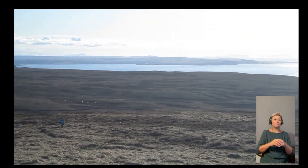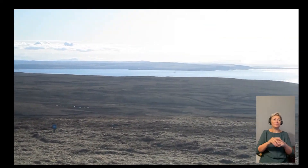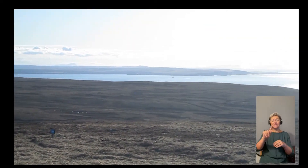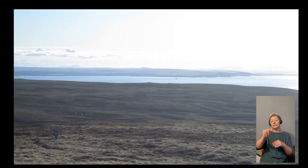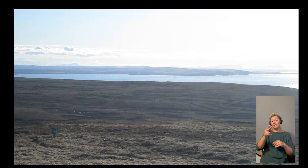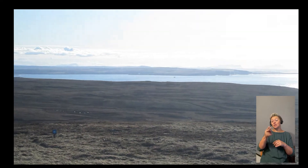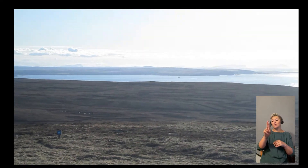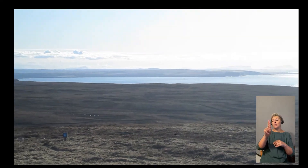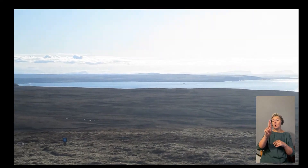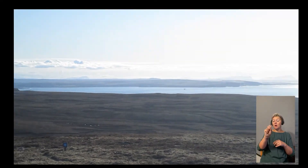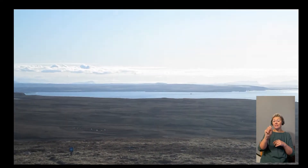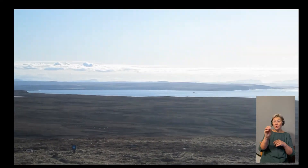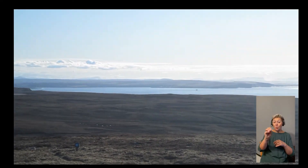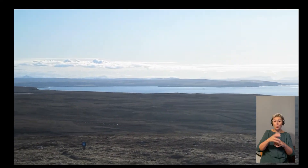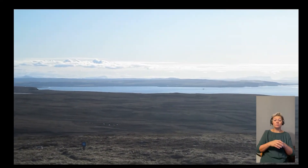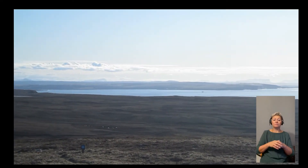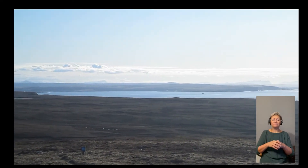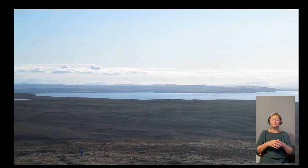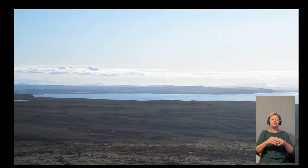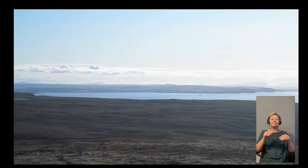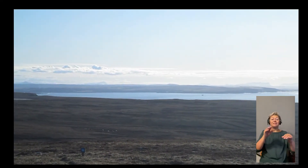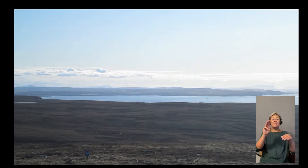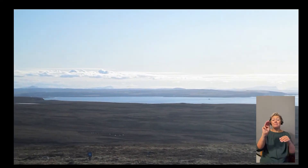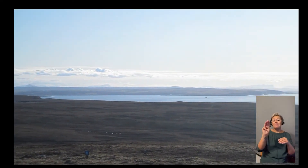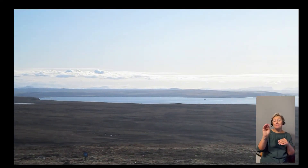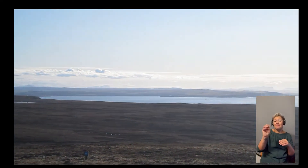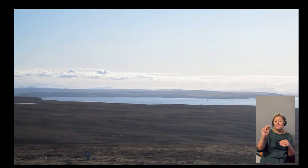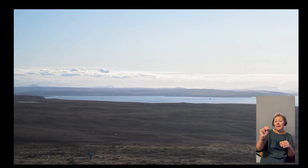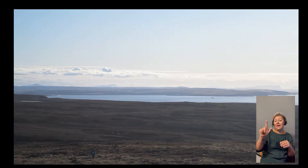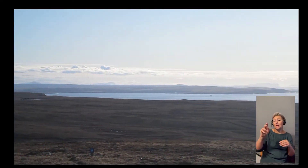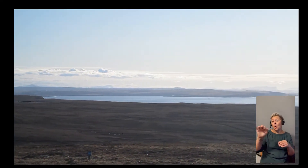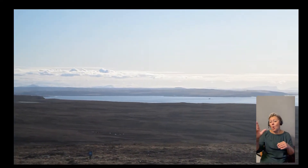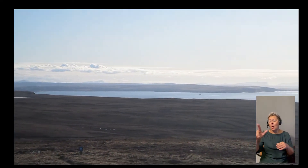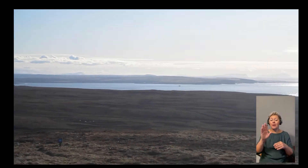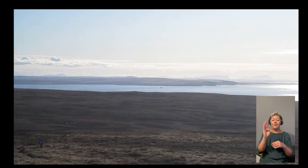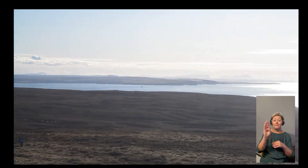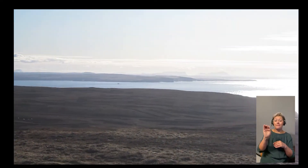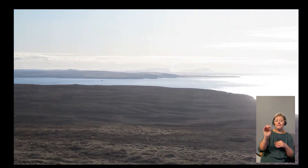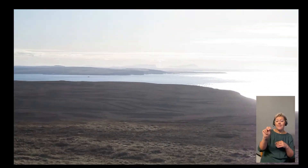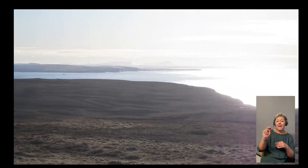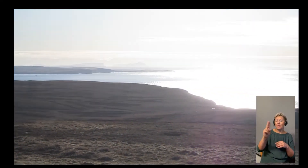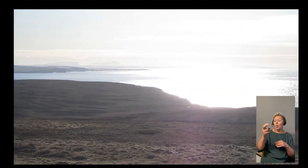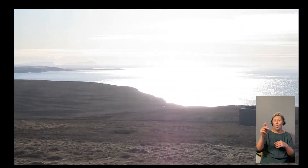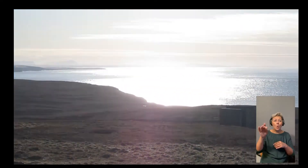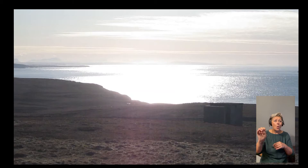hills of Morven, Ben Loyal and Ben Hope in the distance.